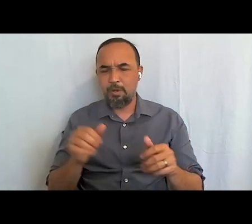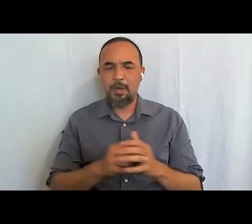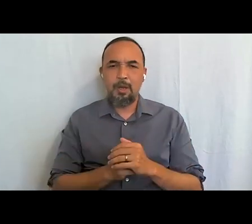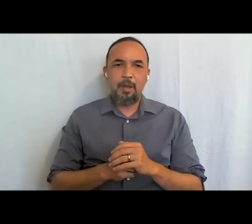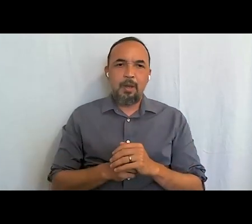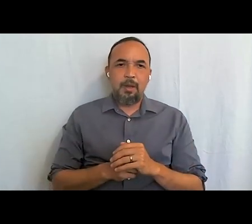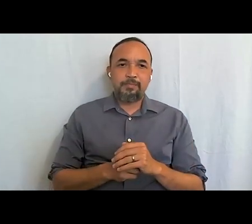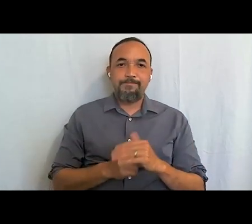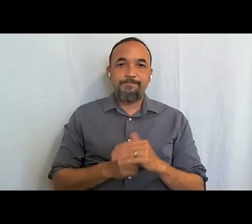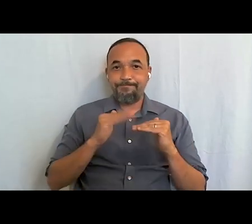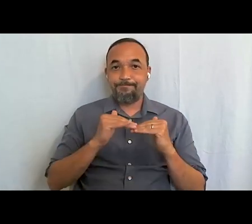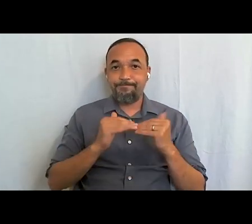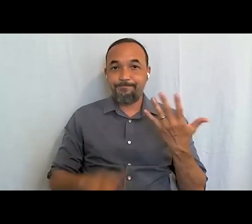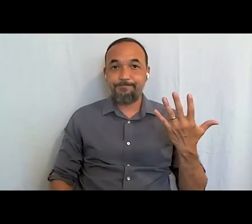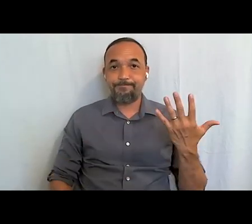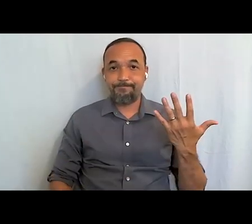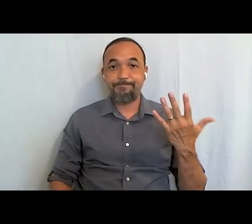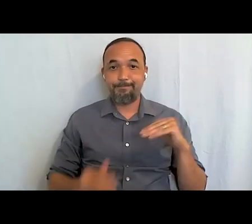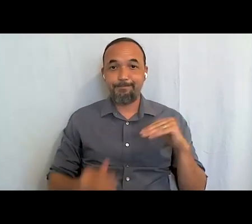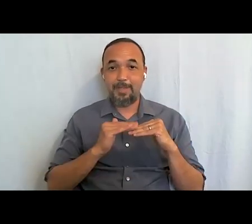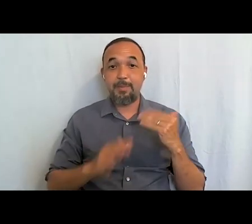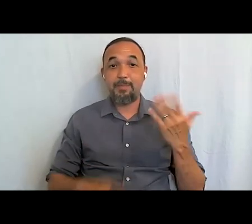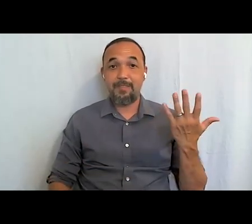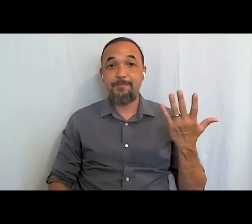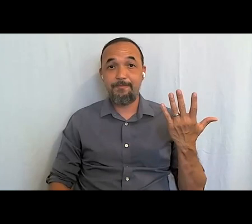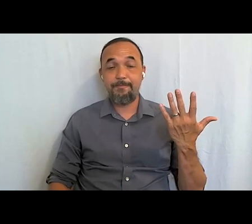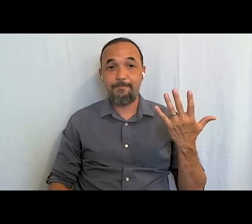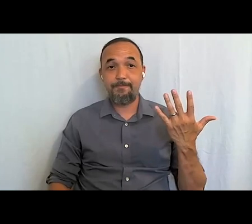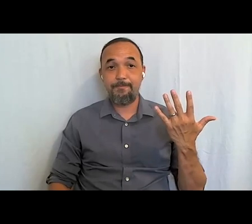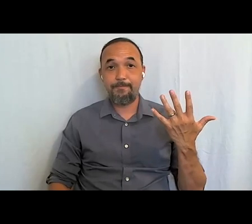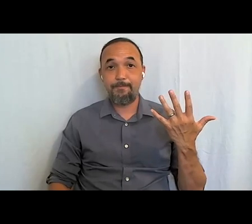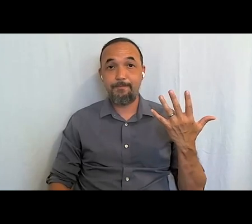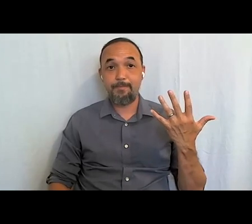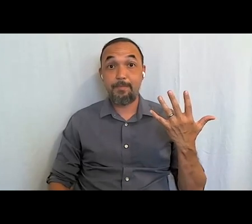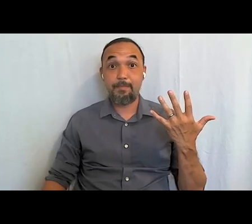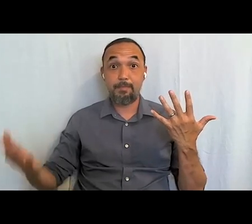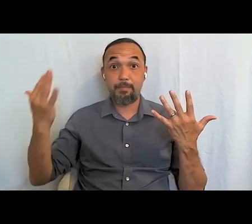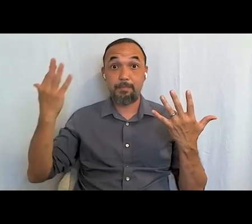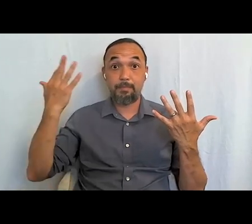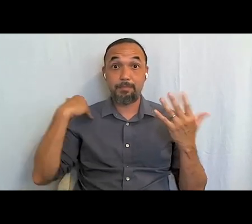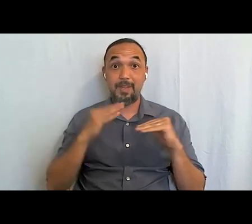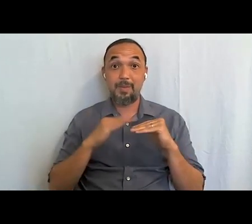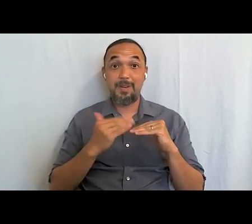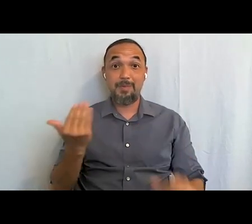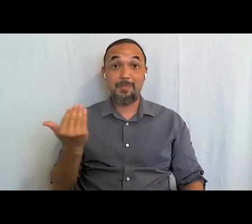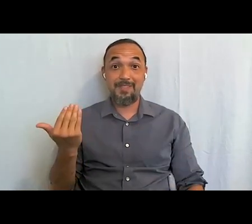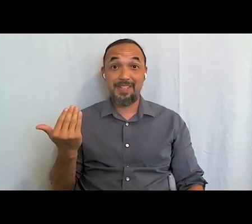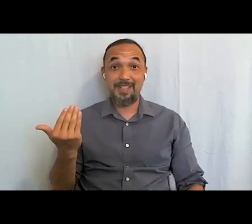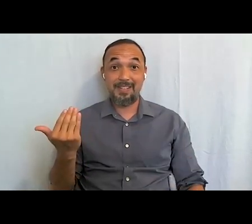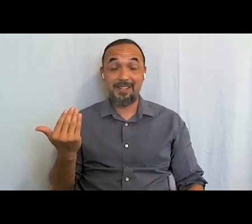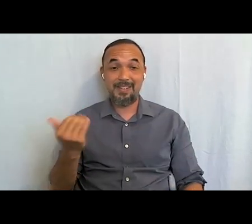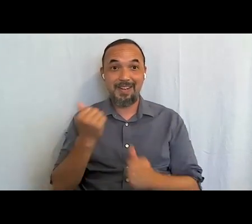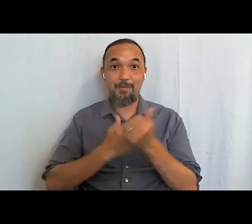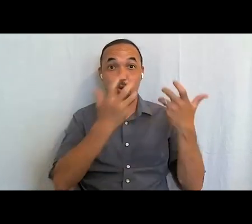Minimum of 5 people this year. 5 people. It used to be years ago, a minimum of 15 people. Everybody got